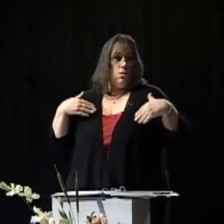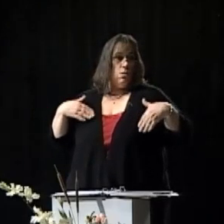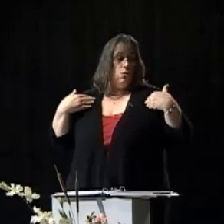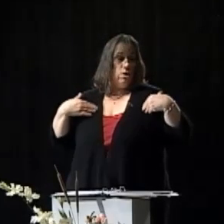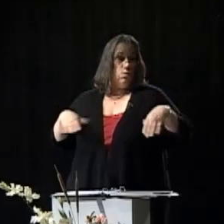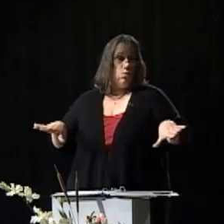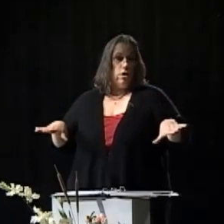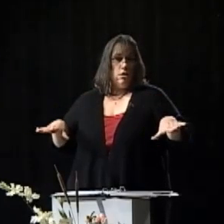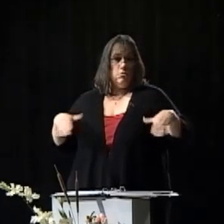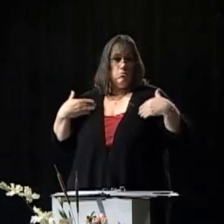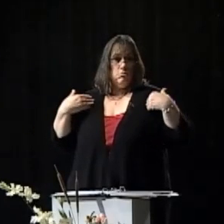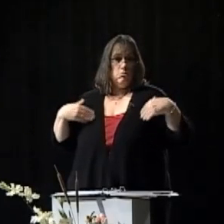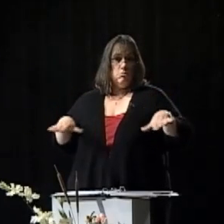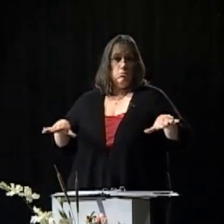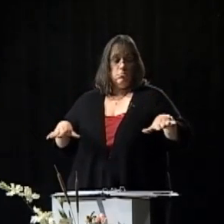What do you want to wear?